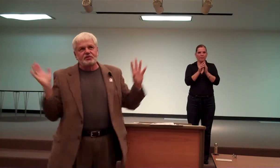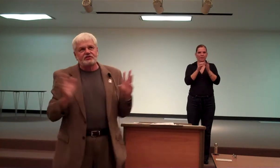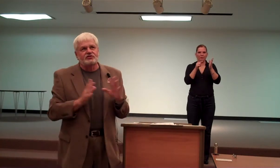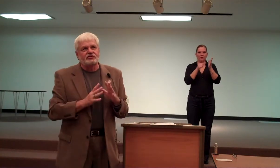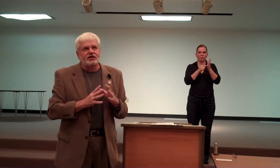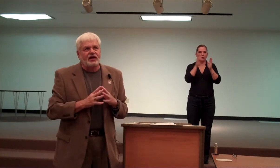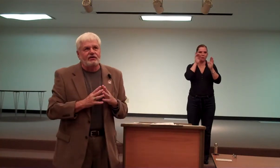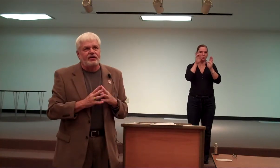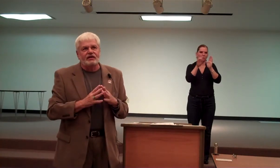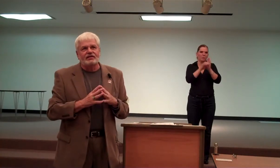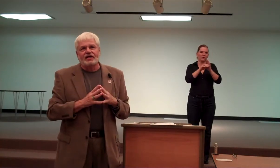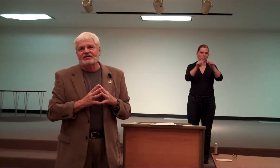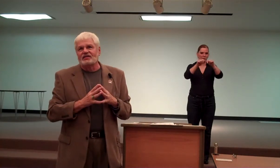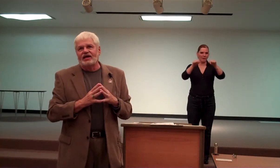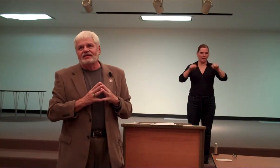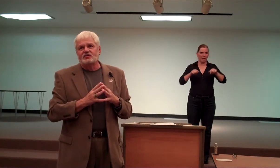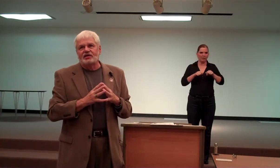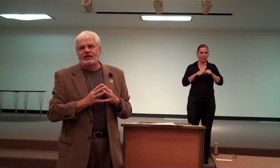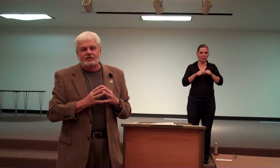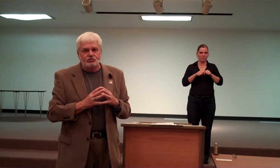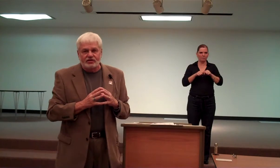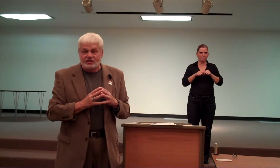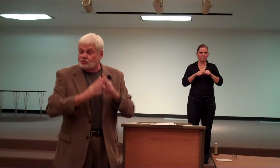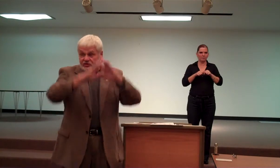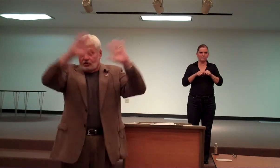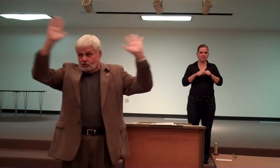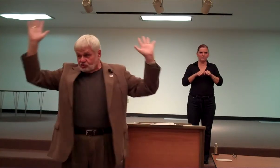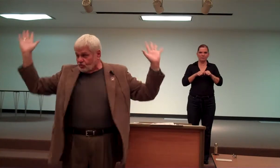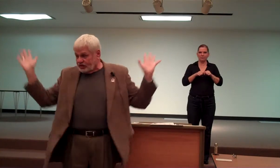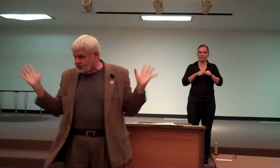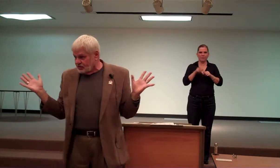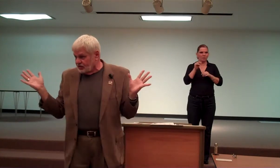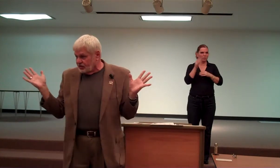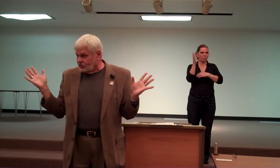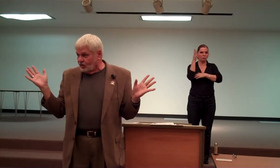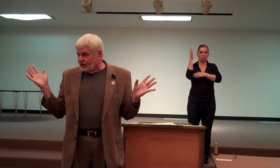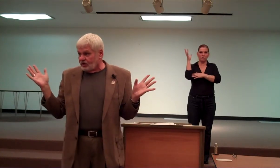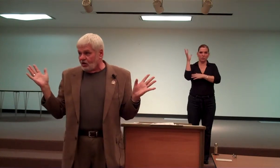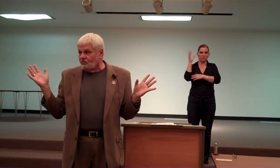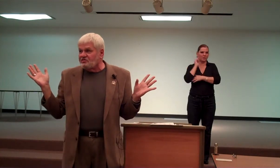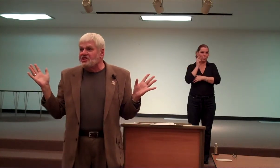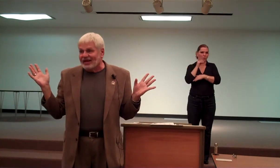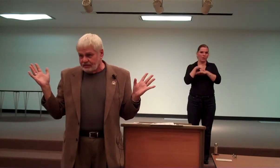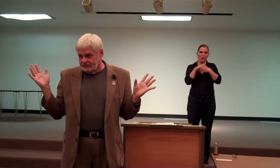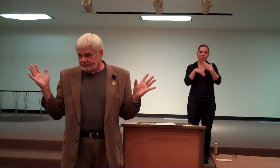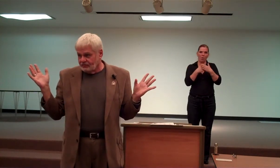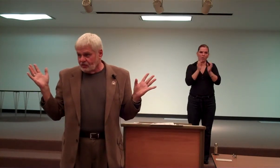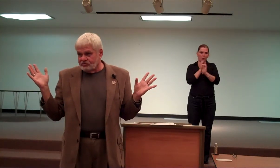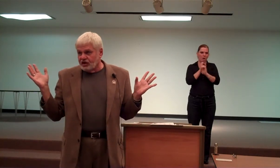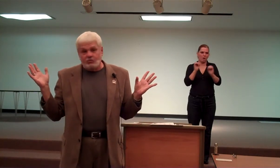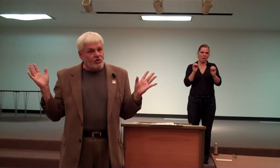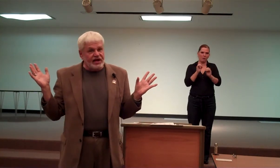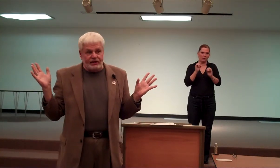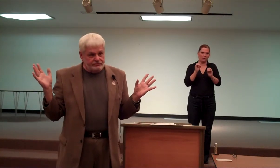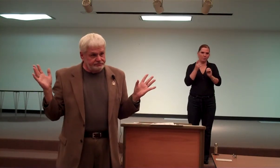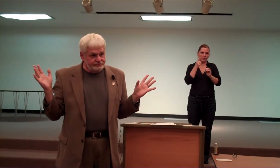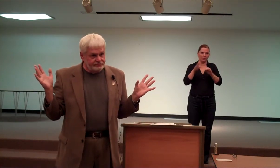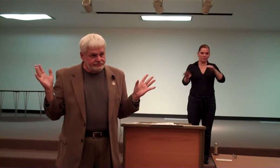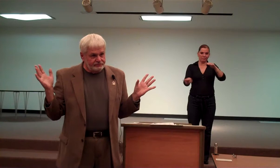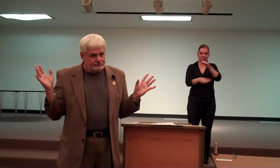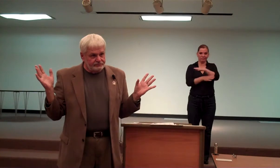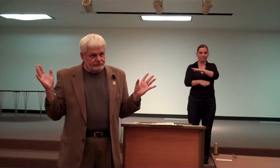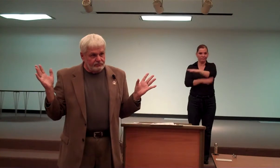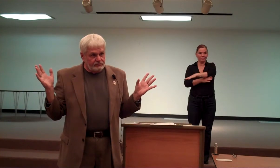you some pictures of the area, and as late as the beginning of the 20th century, there are no trees in Wheeling at all. None. We've cut them all down.